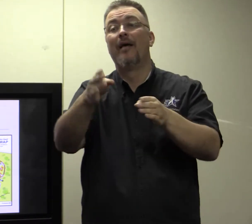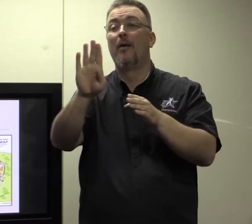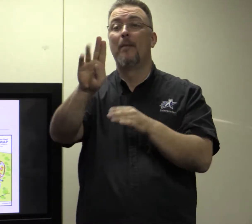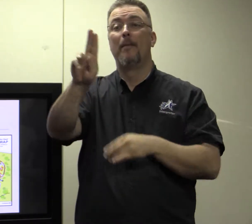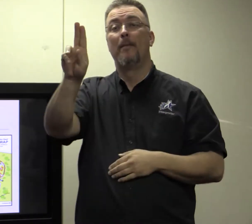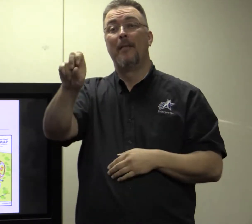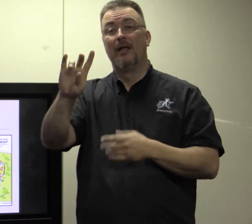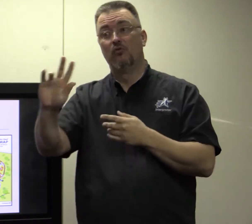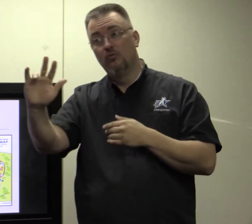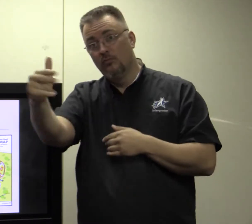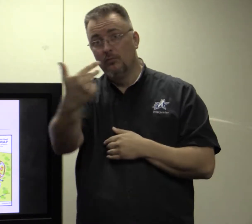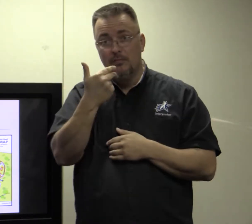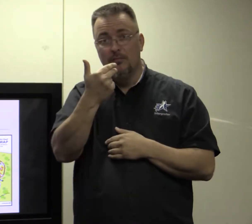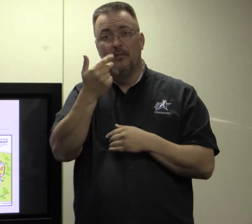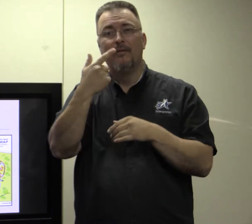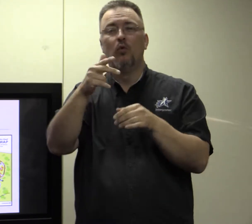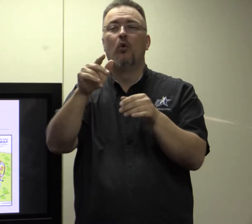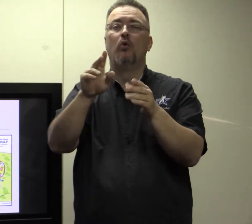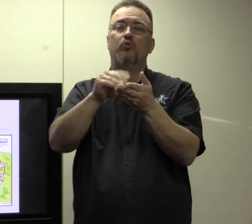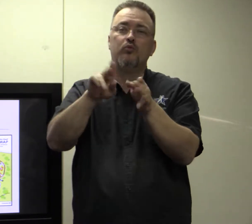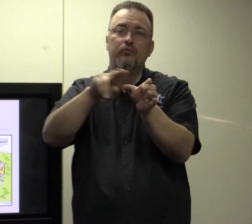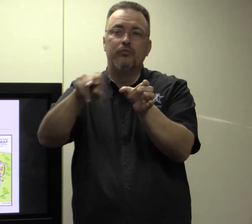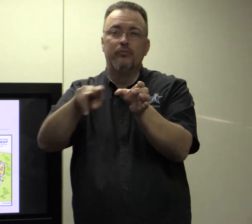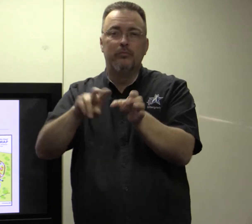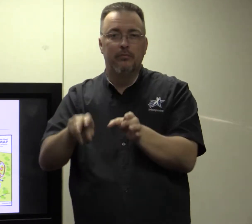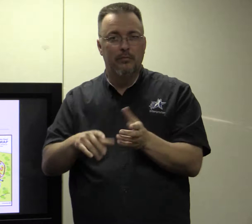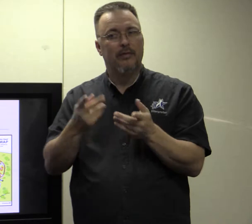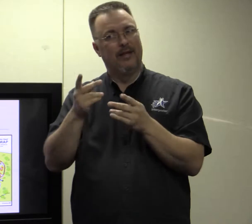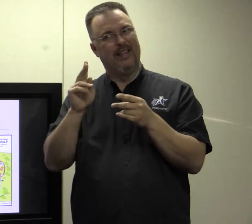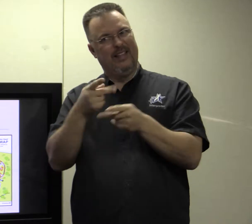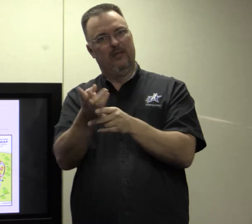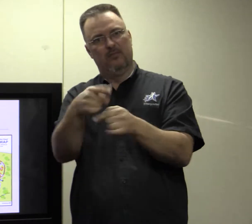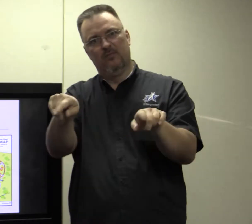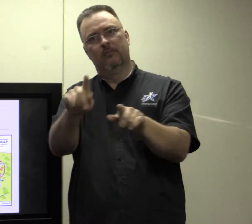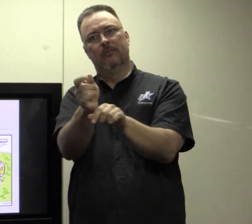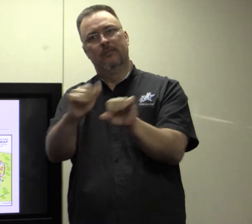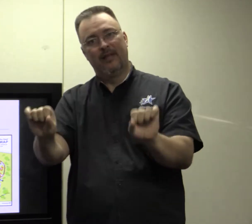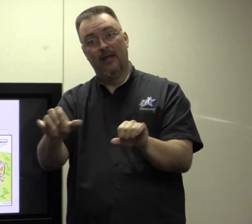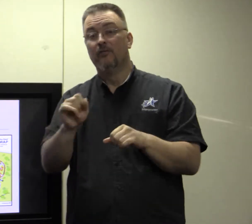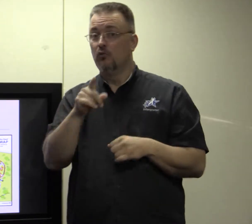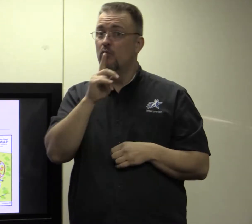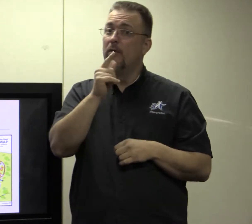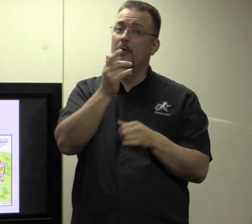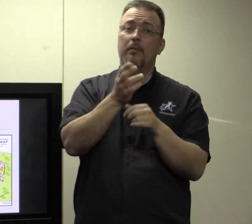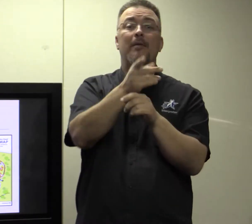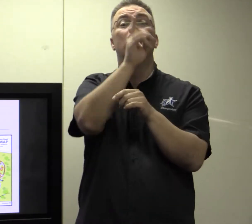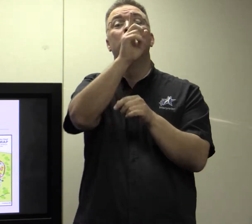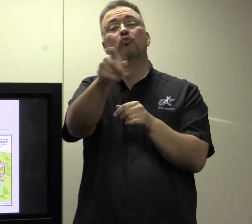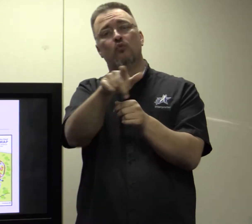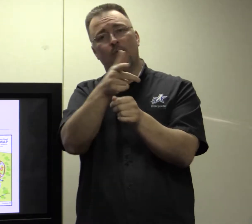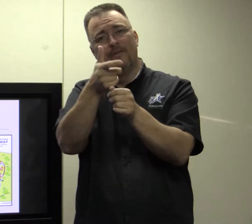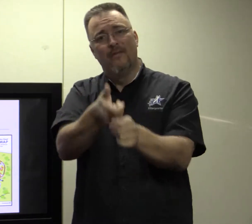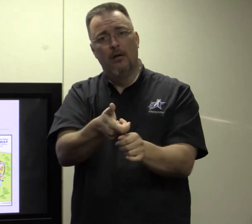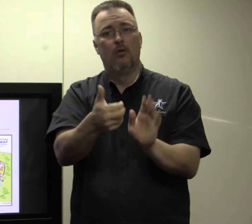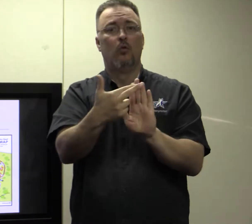in and unload in a safe manner. So please observe all those rules and study your